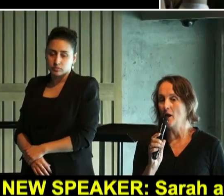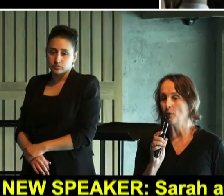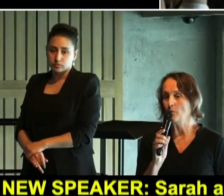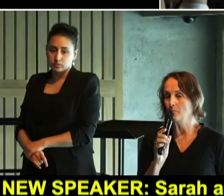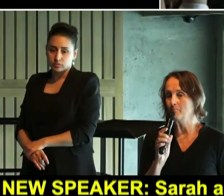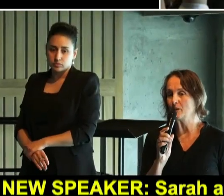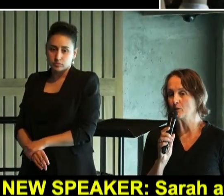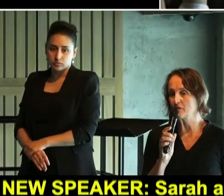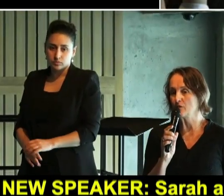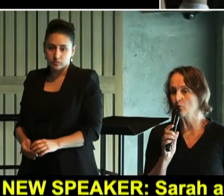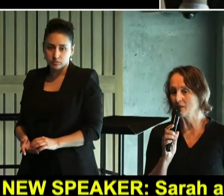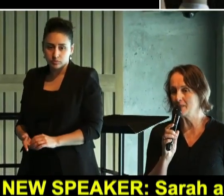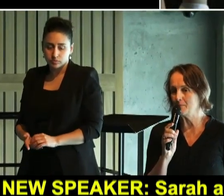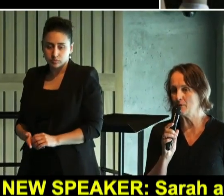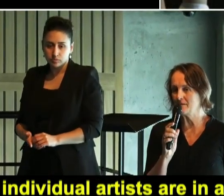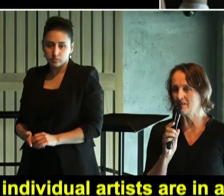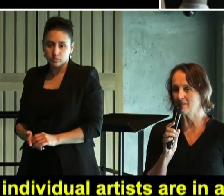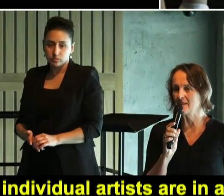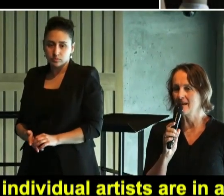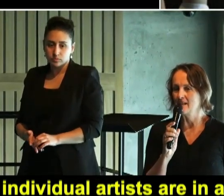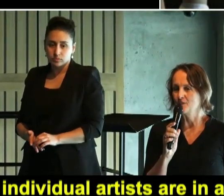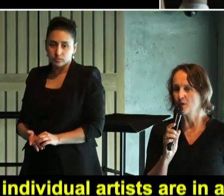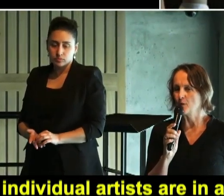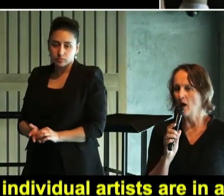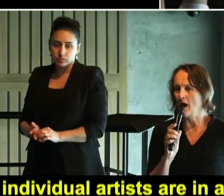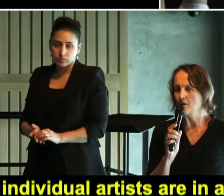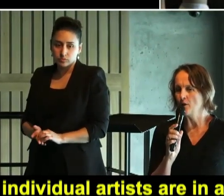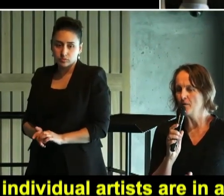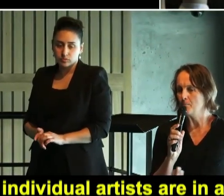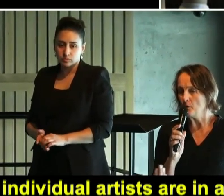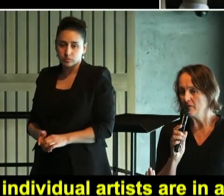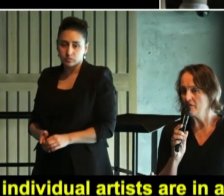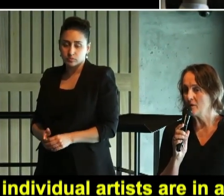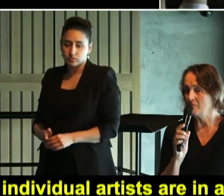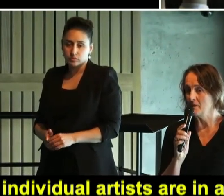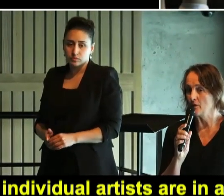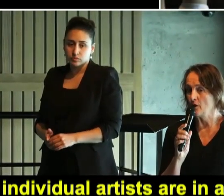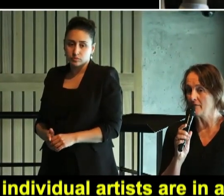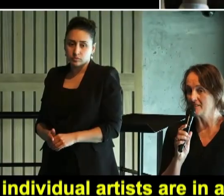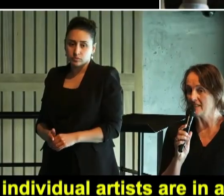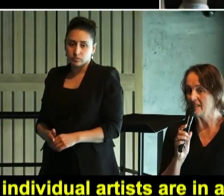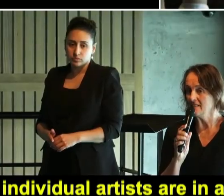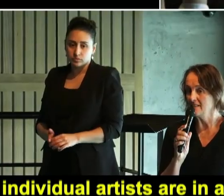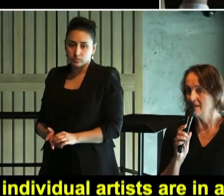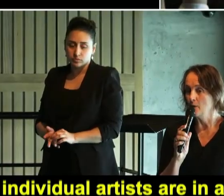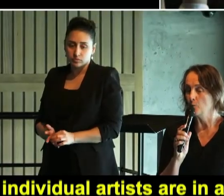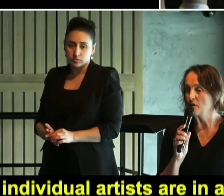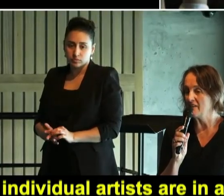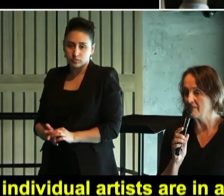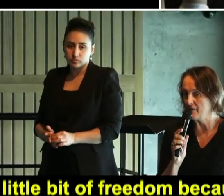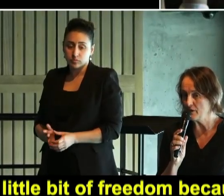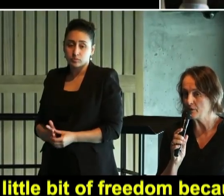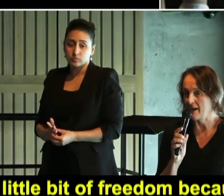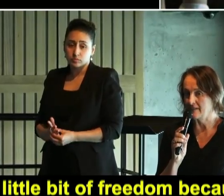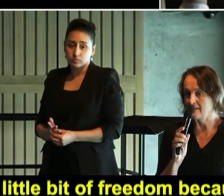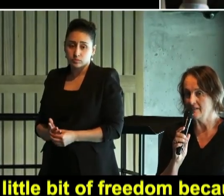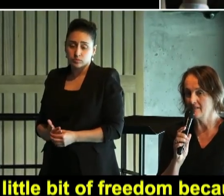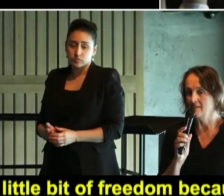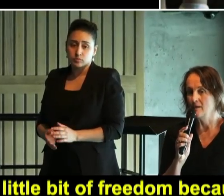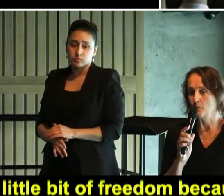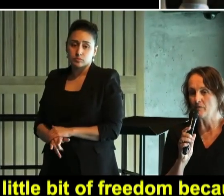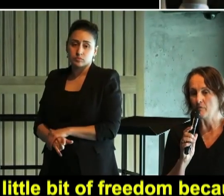freedom because of your experiences. So I know that both of you have been overseas, where you've had very